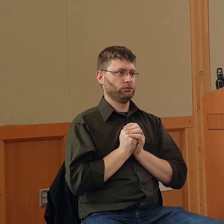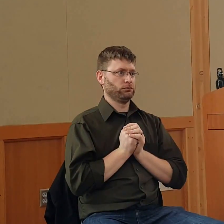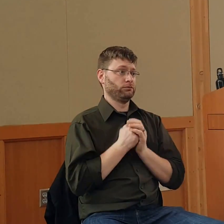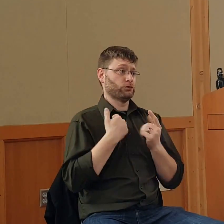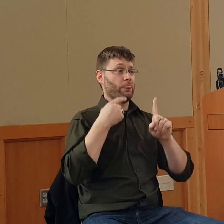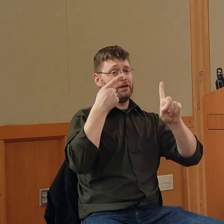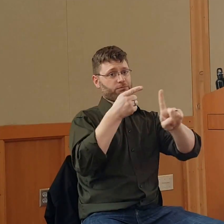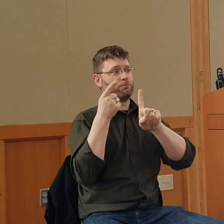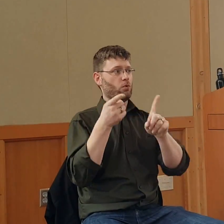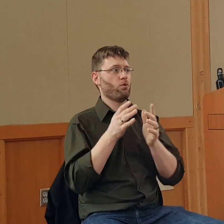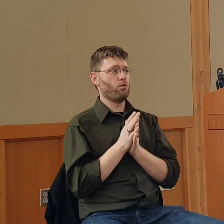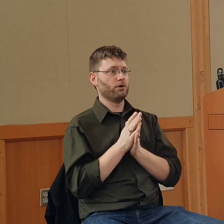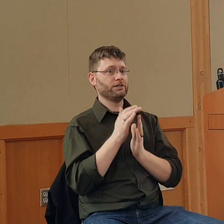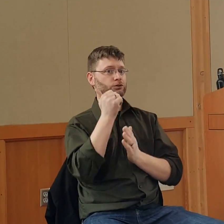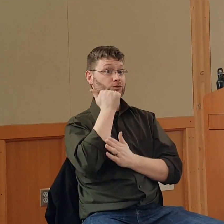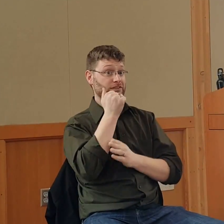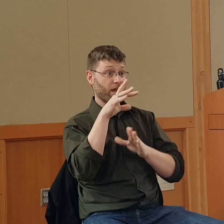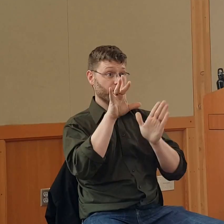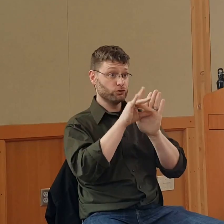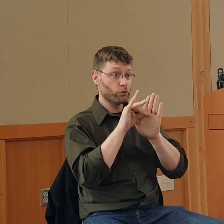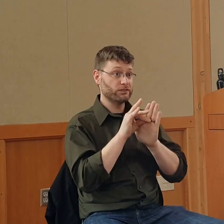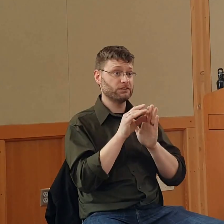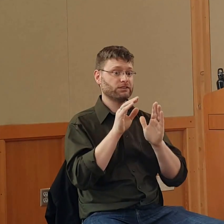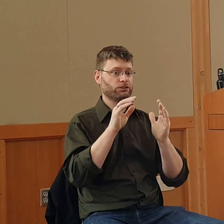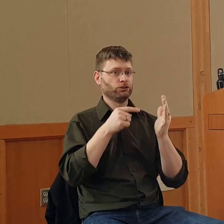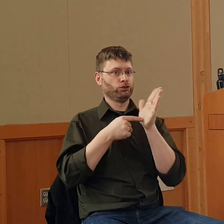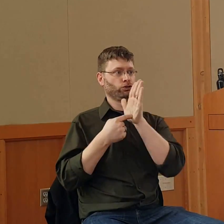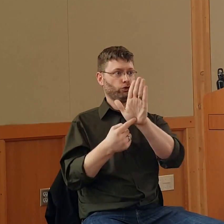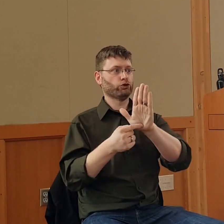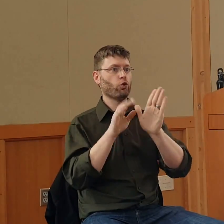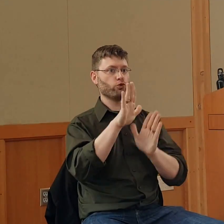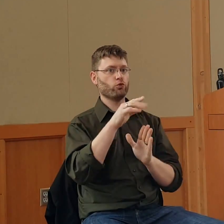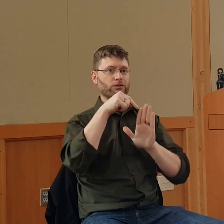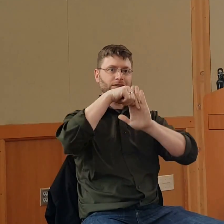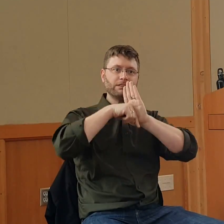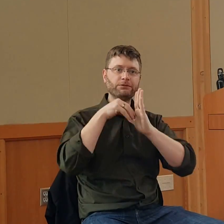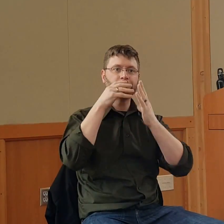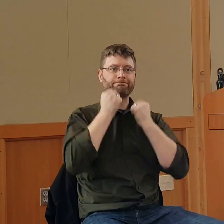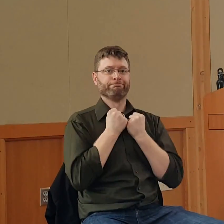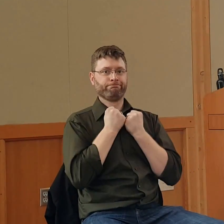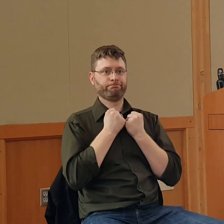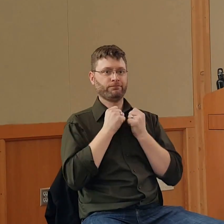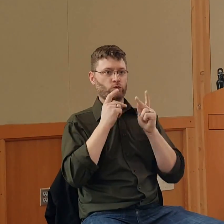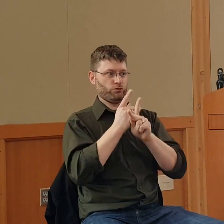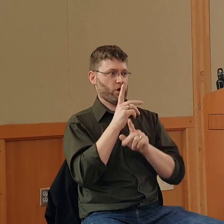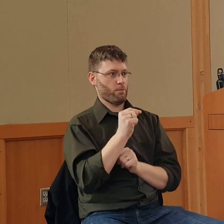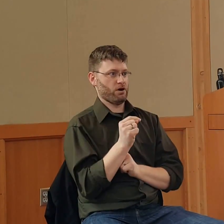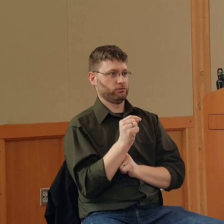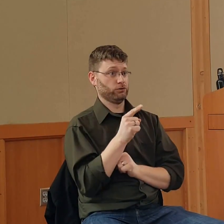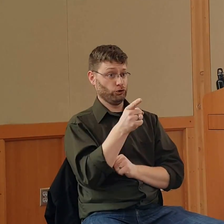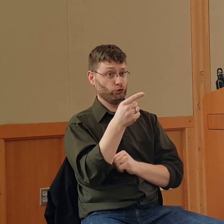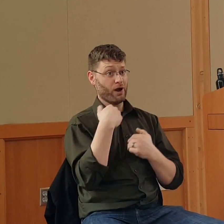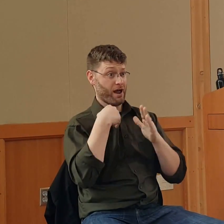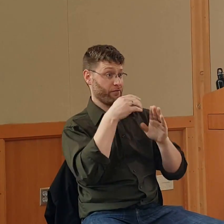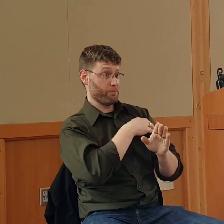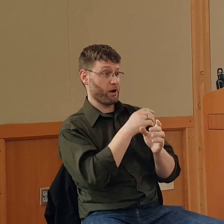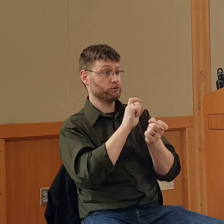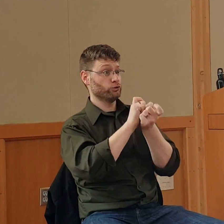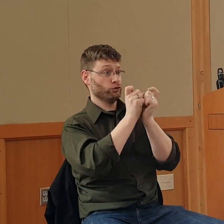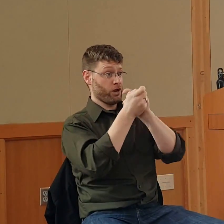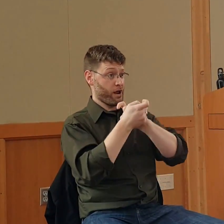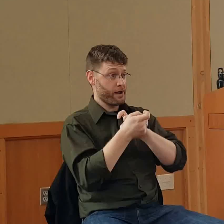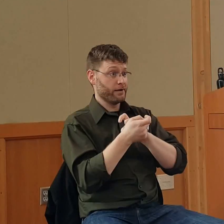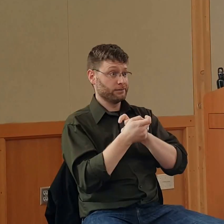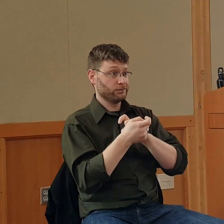all of us, is that our daily choices reflect our deepest values, and we realize that we really do have the power to create the